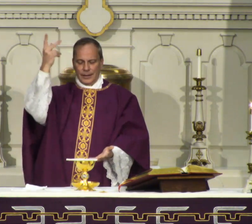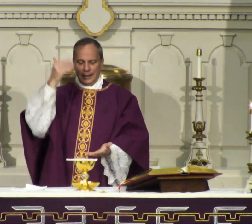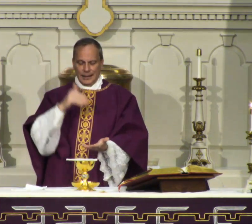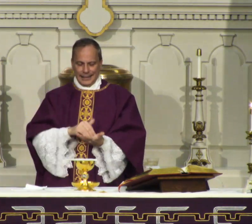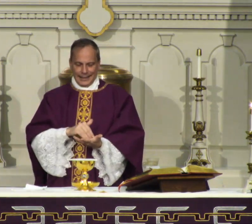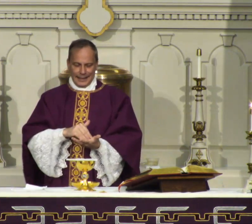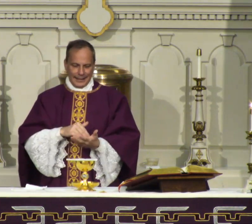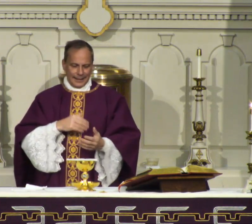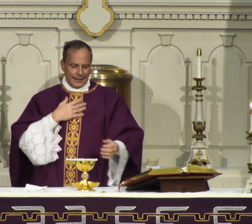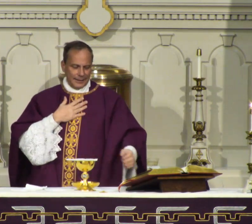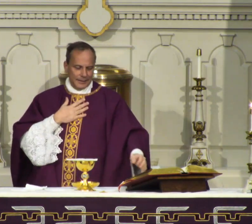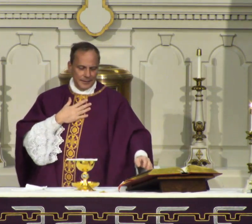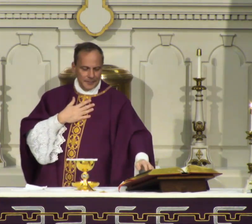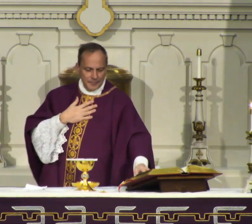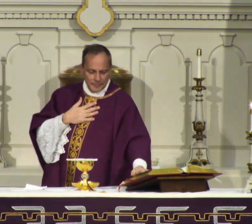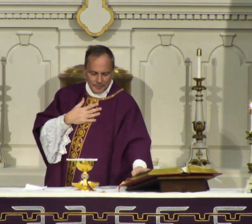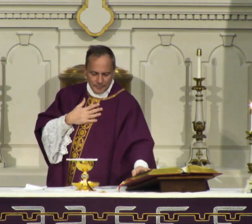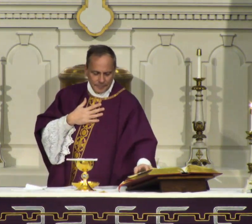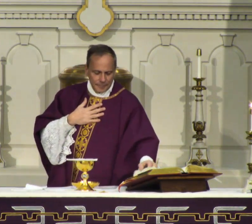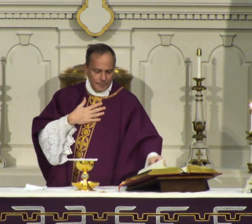again.